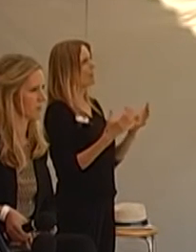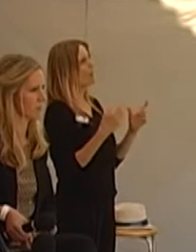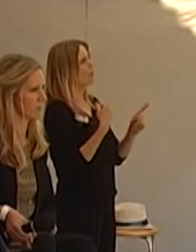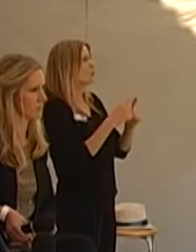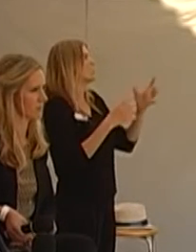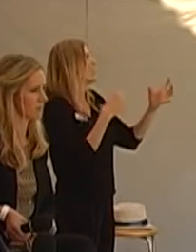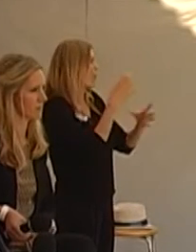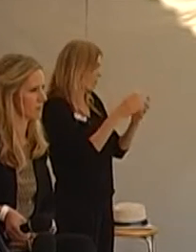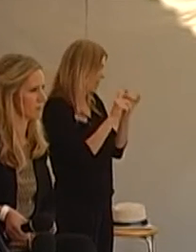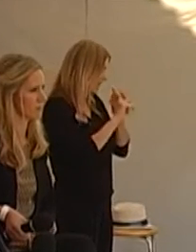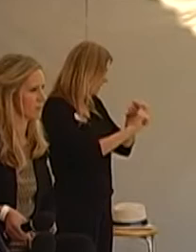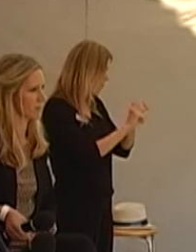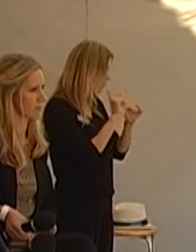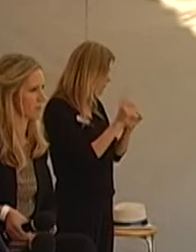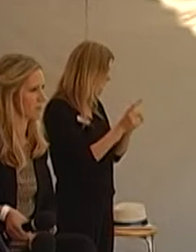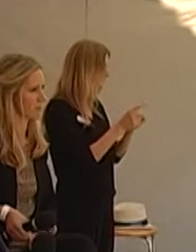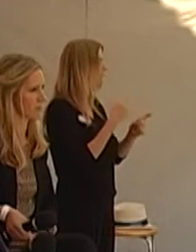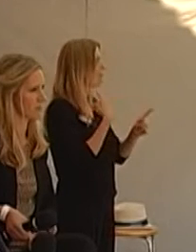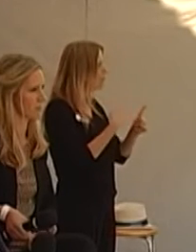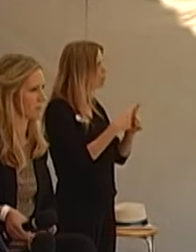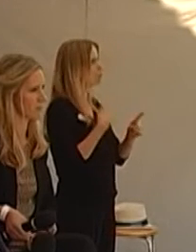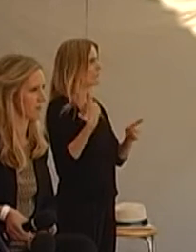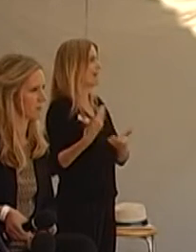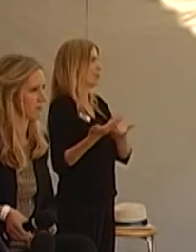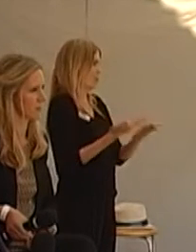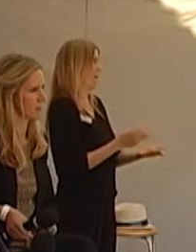on, and you have to be welcomed.